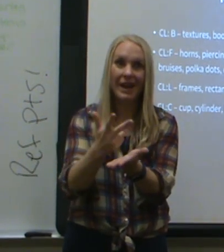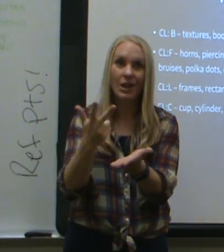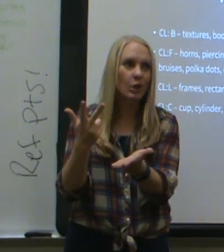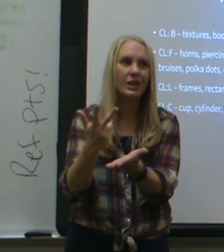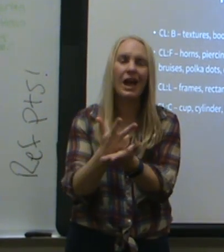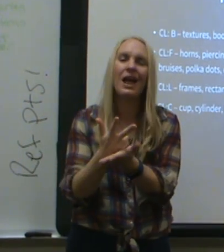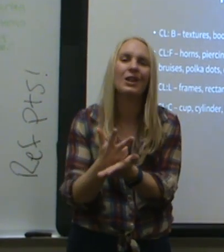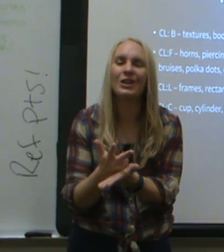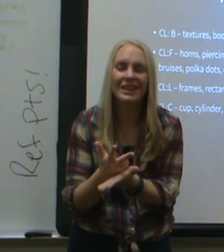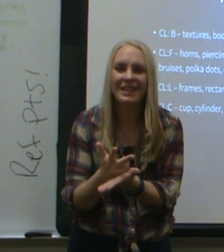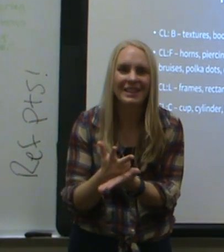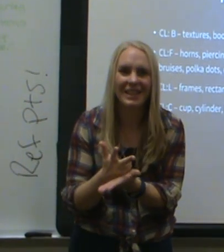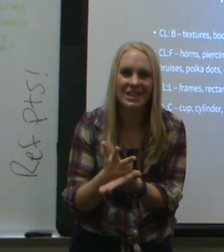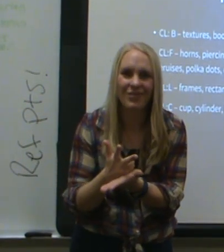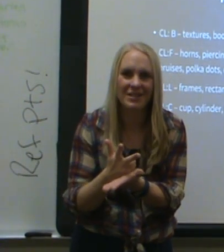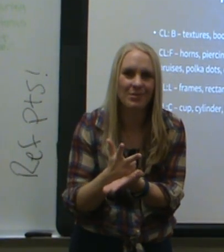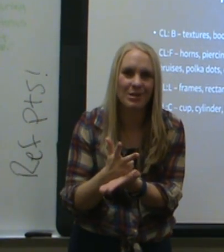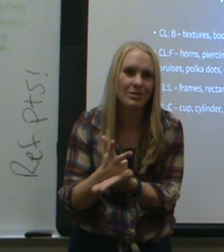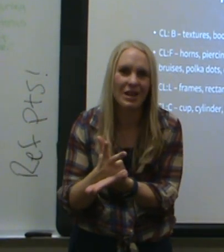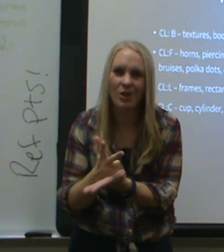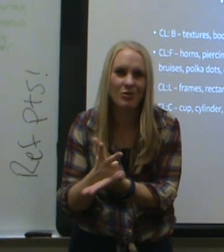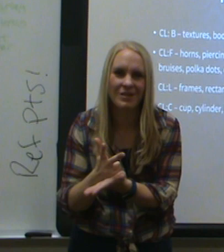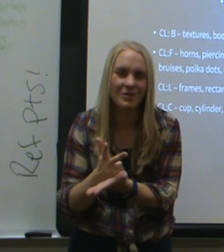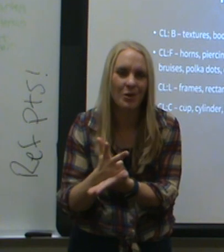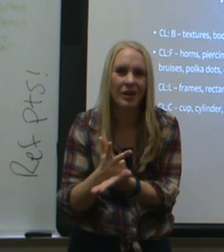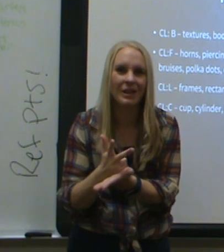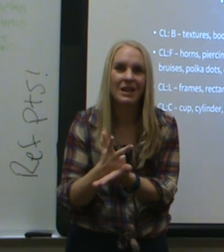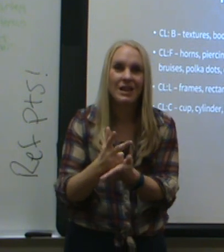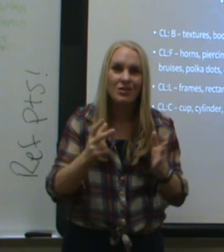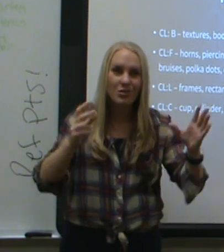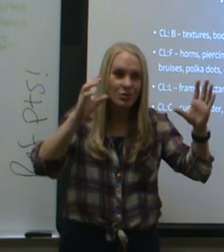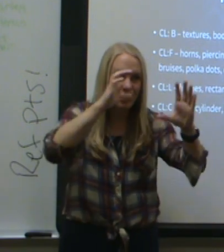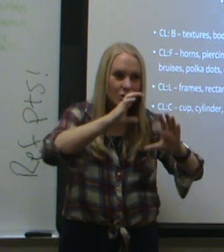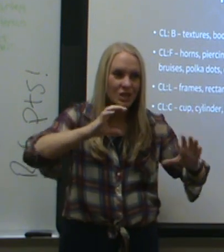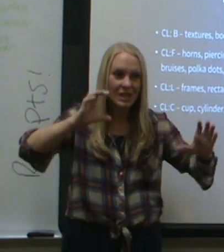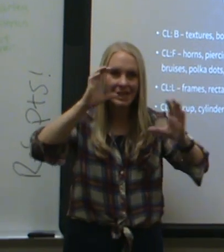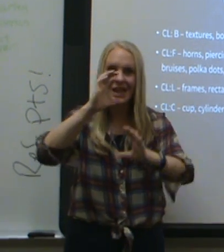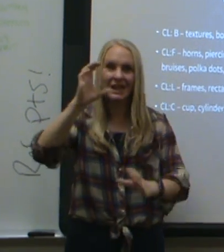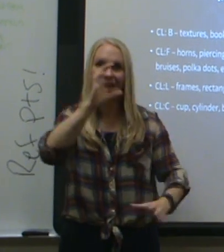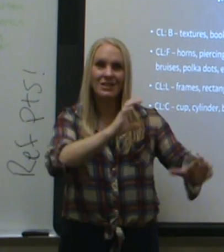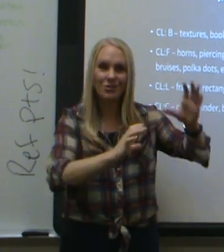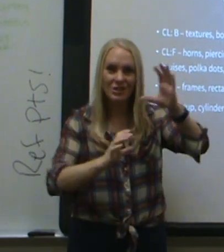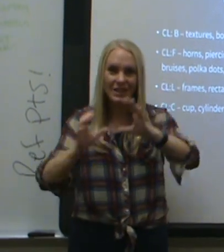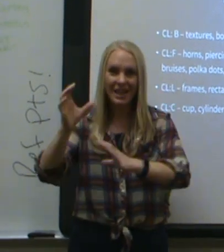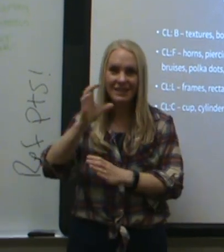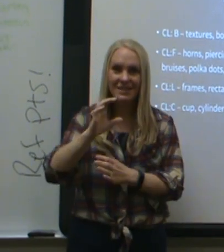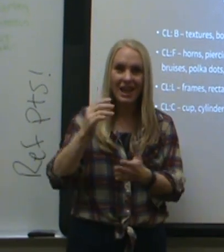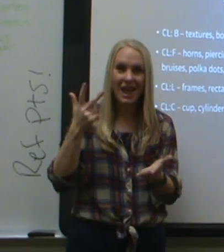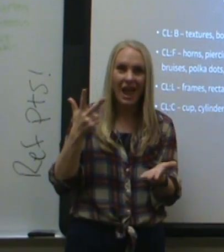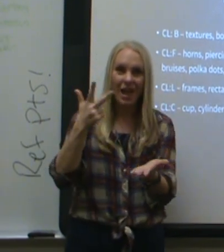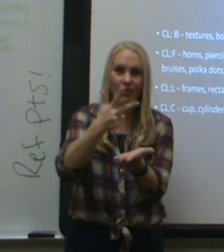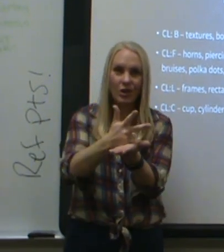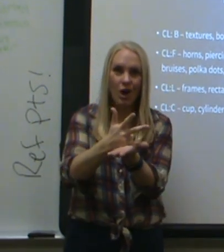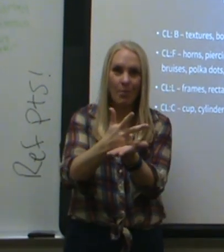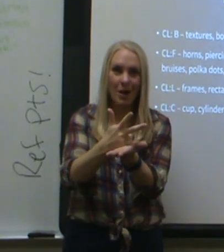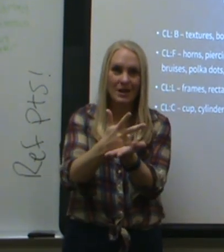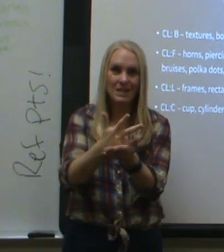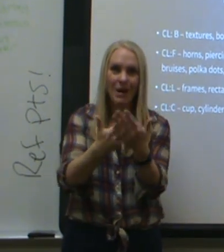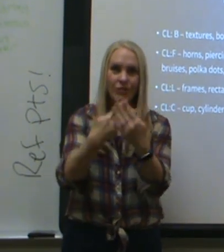Right? Look at the classifiers that we use, and you didn't even know it. So searching, like searchlights for parking spot for